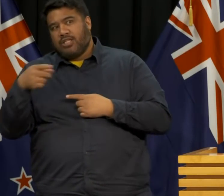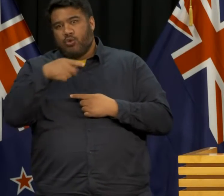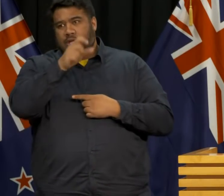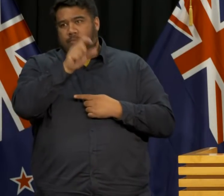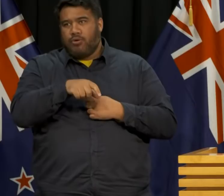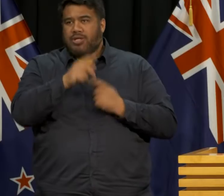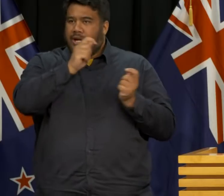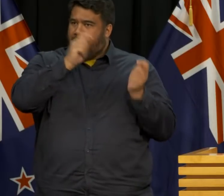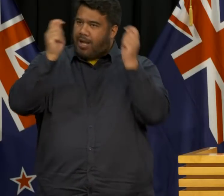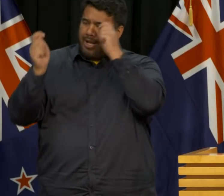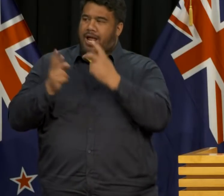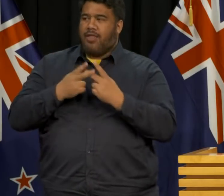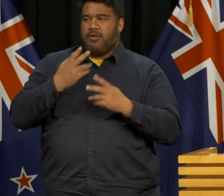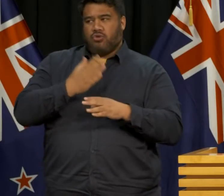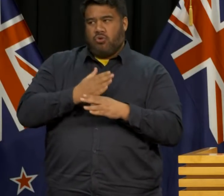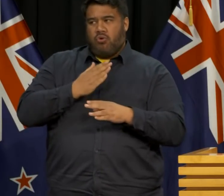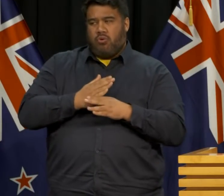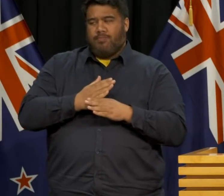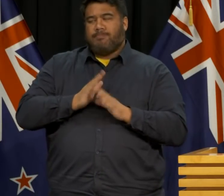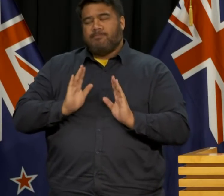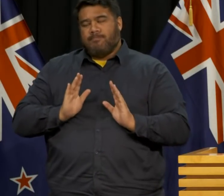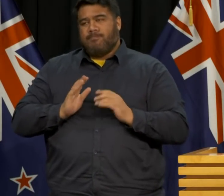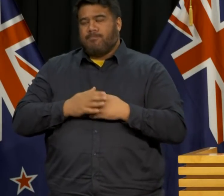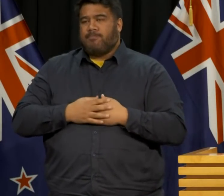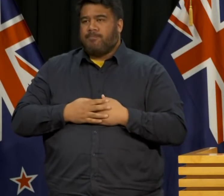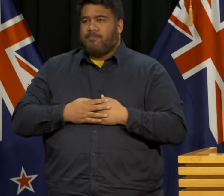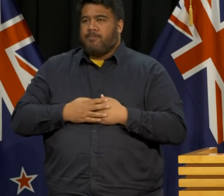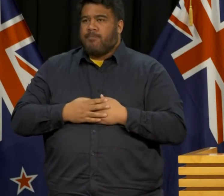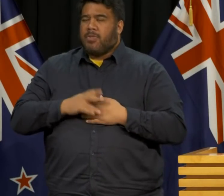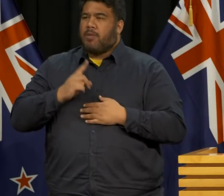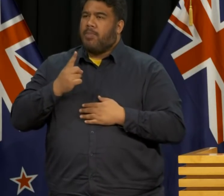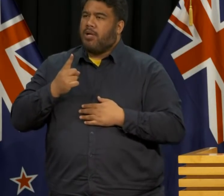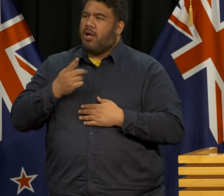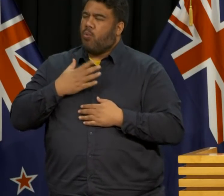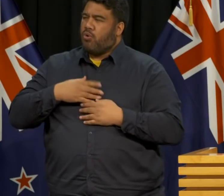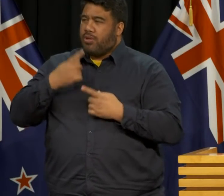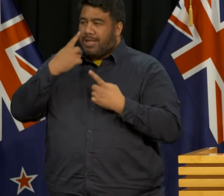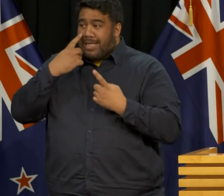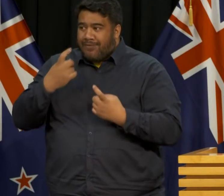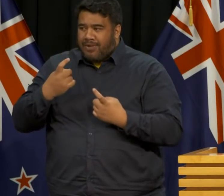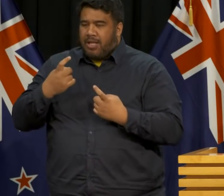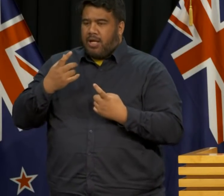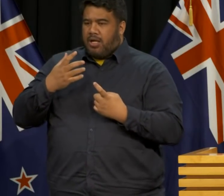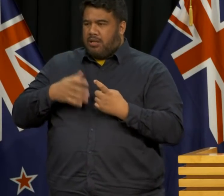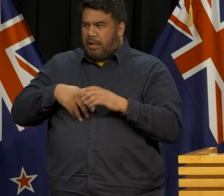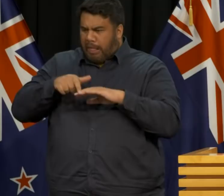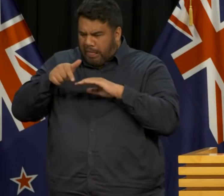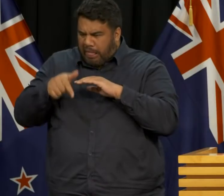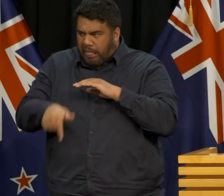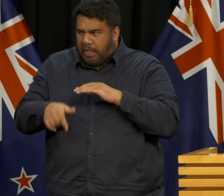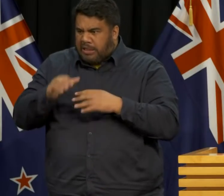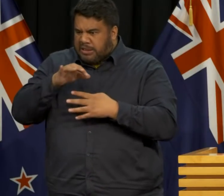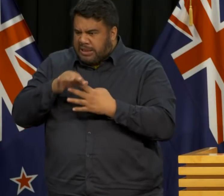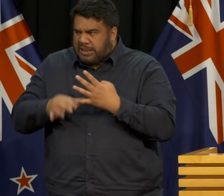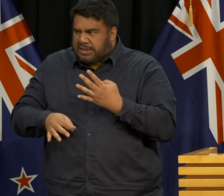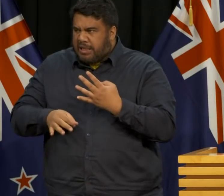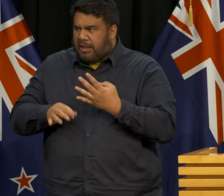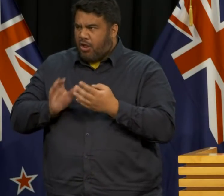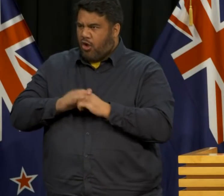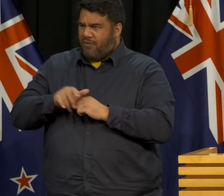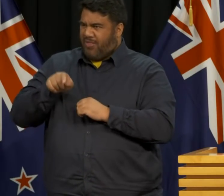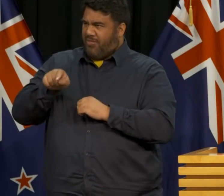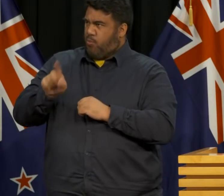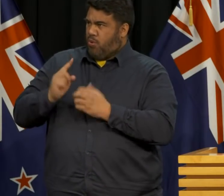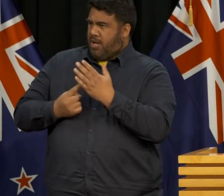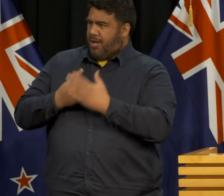but that is one of the things that the inquiry is looking at. I want to be very careful here about getting into the detail of what's going to be covered by an inquiry.